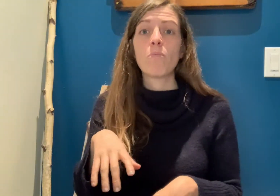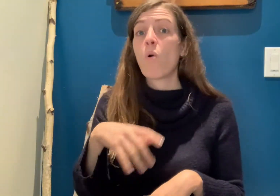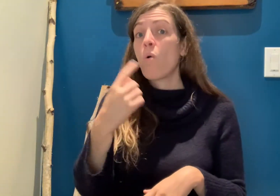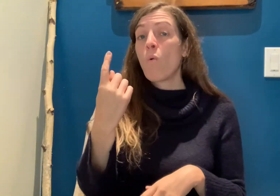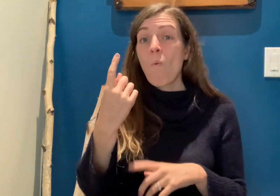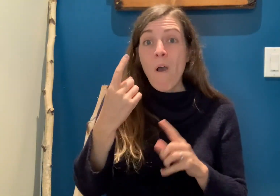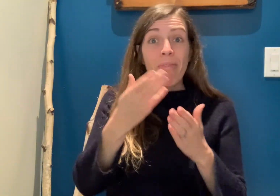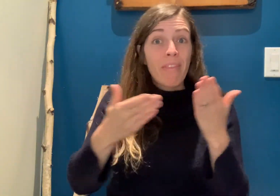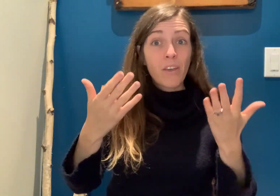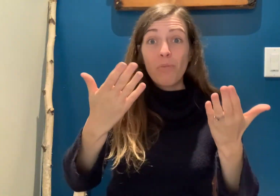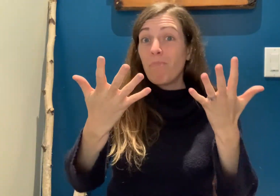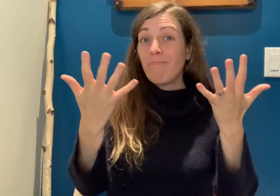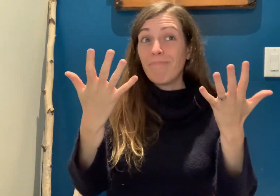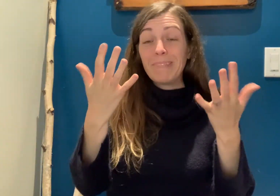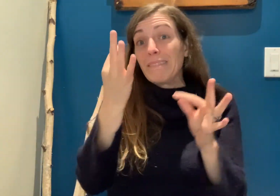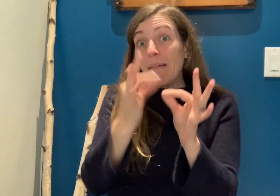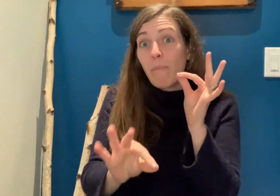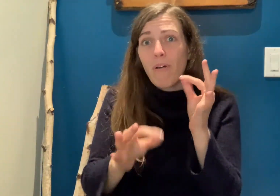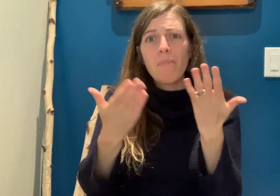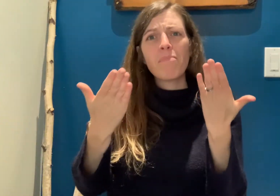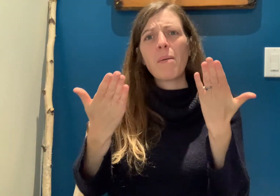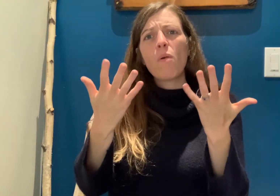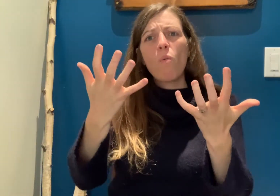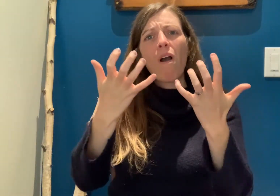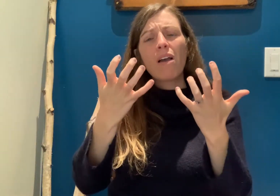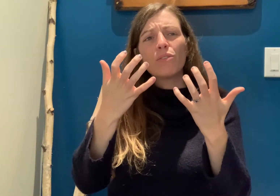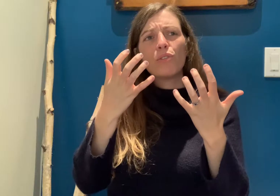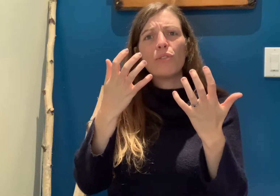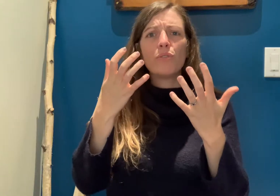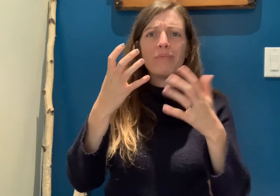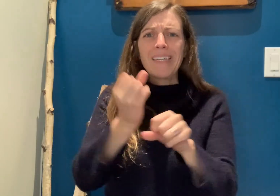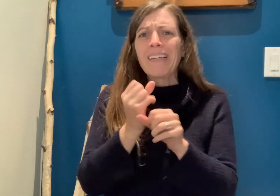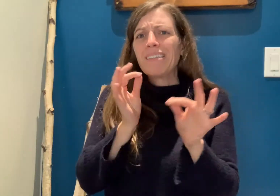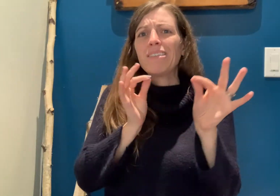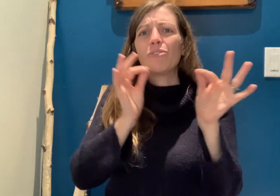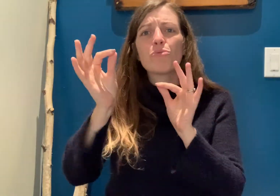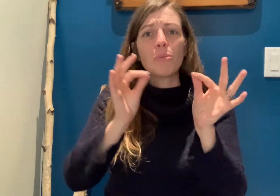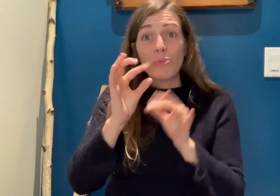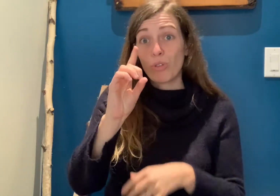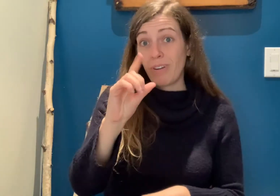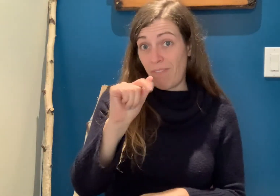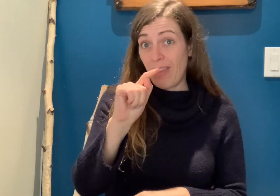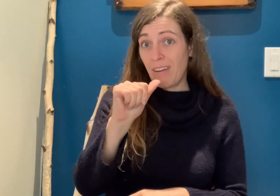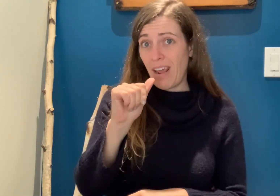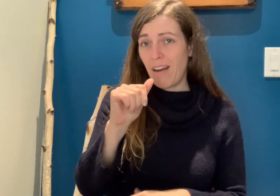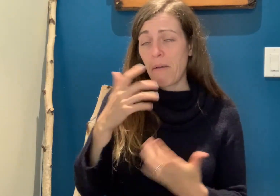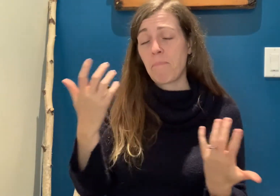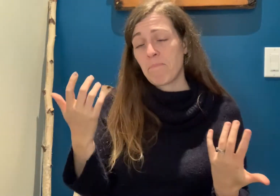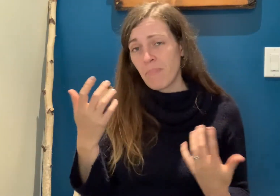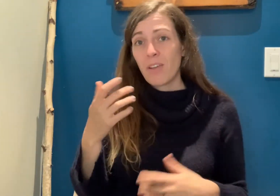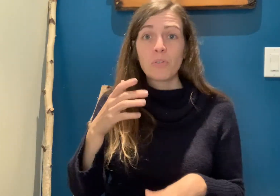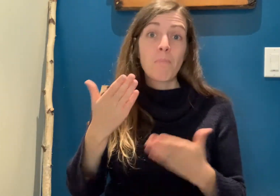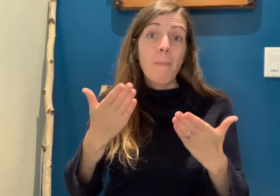to do. One kind of simple first step might be to get some descriptive information about the